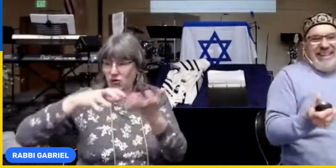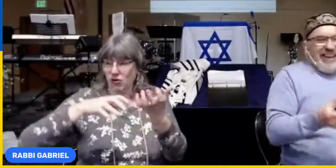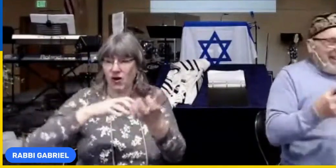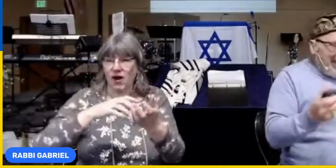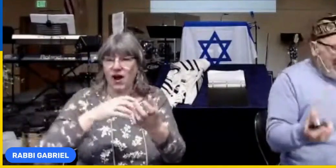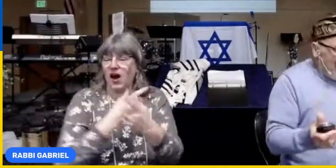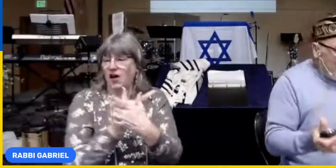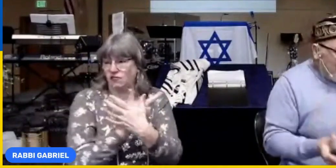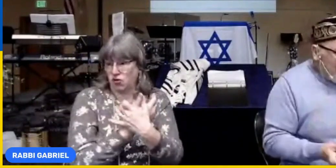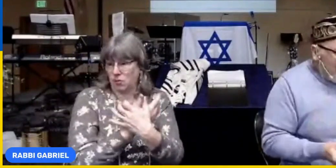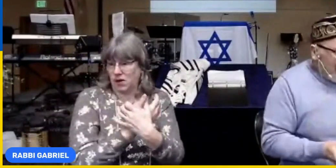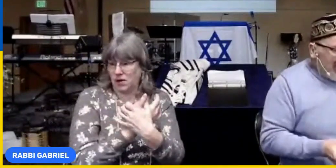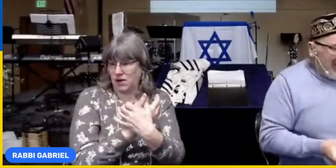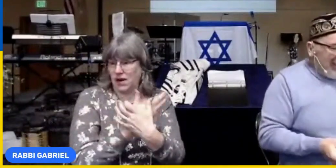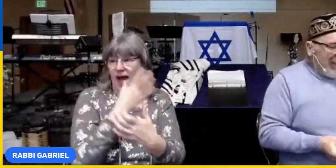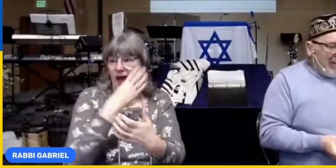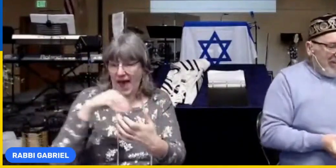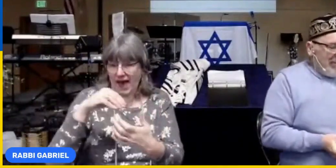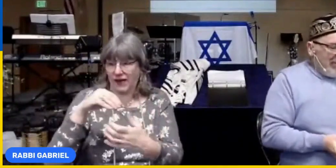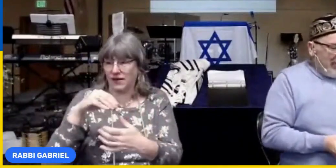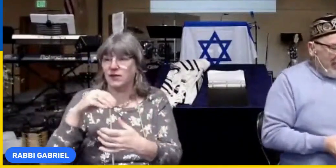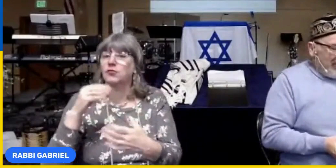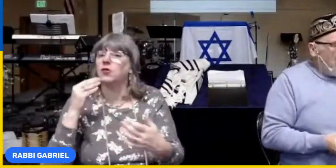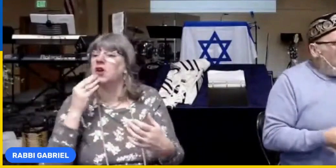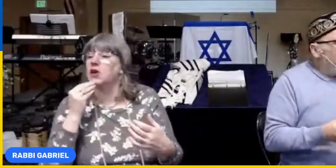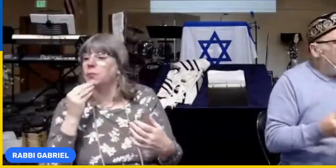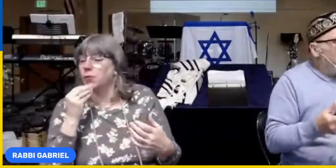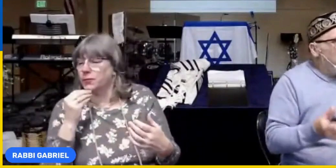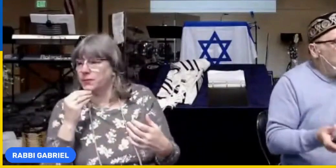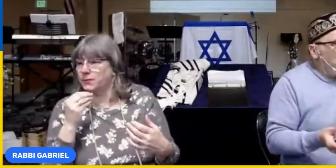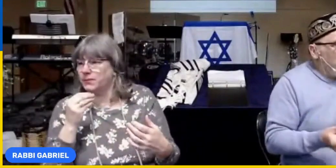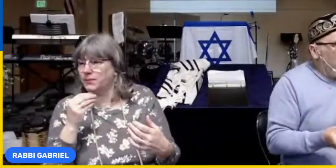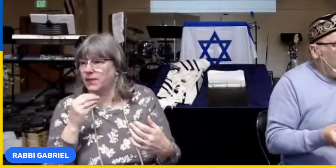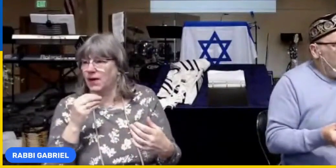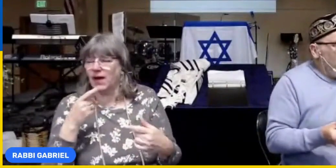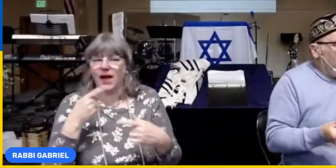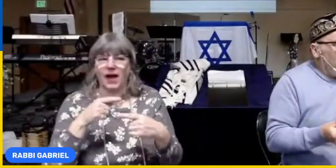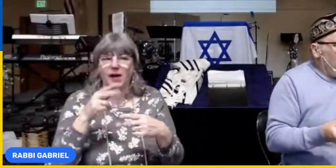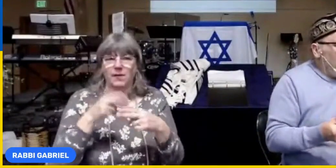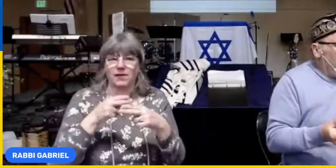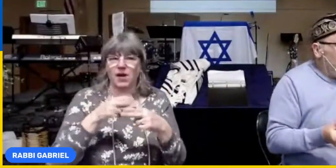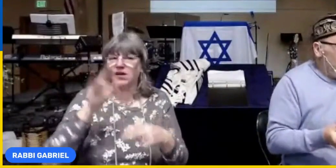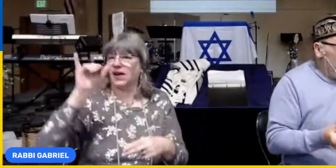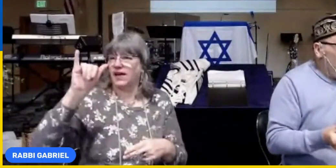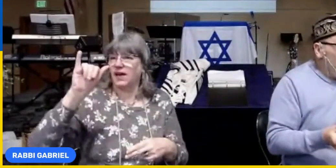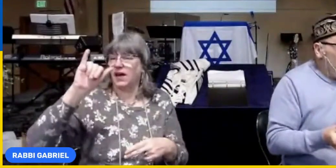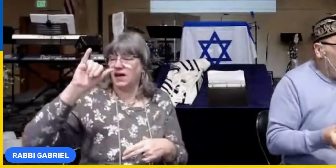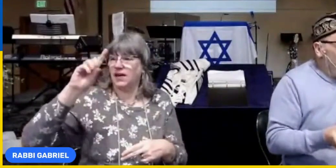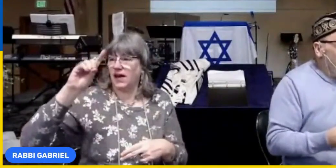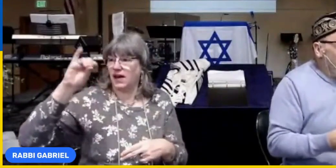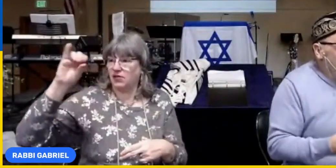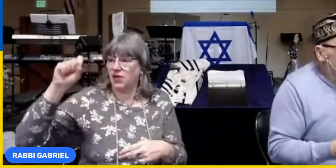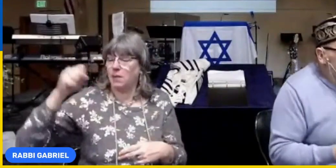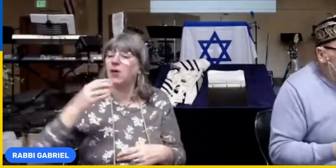it means. Yiddish. You know, the tongue of the Jews of Eastern